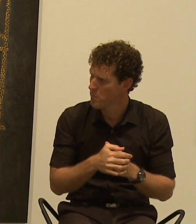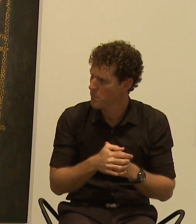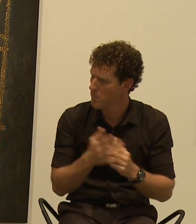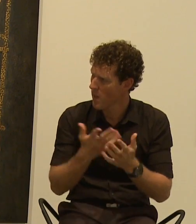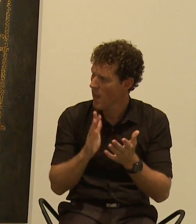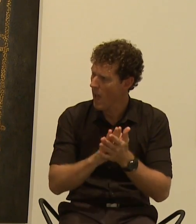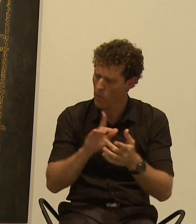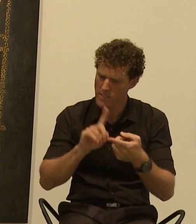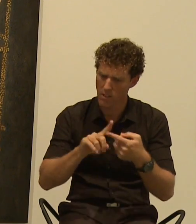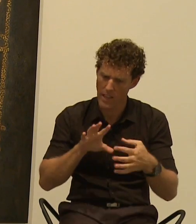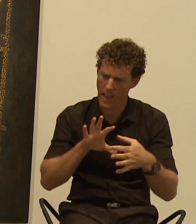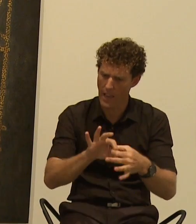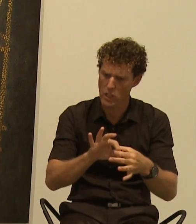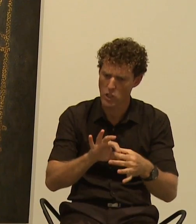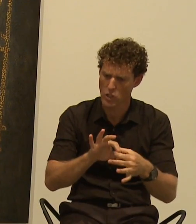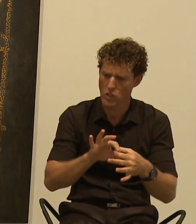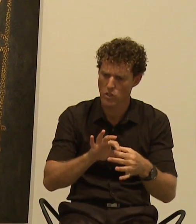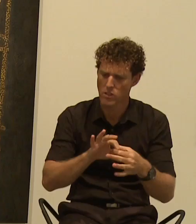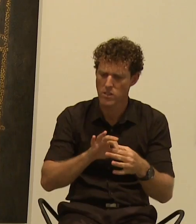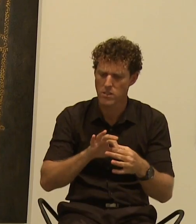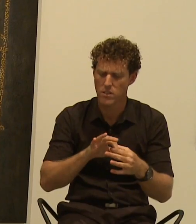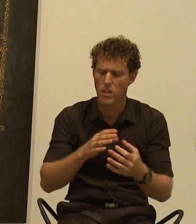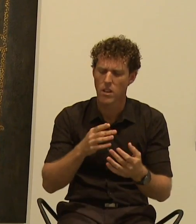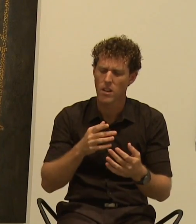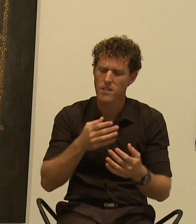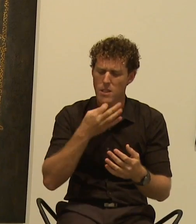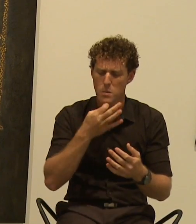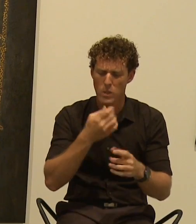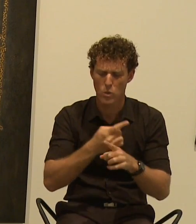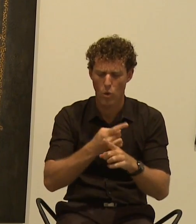how we still engage with that, and it's kind of about